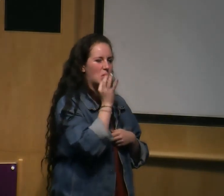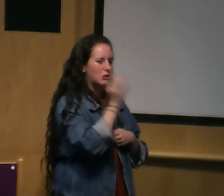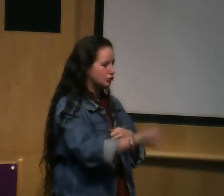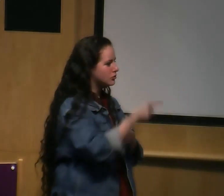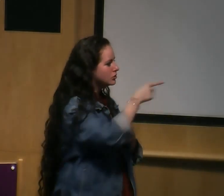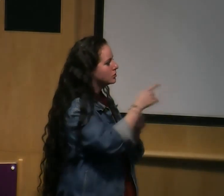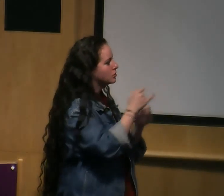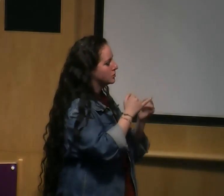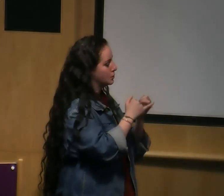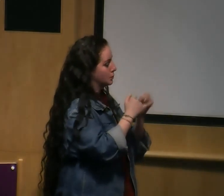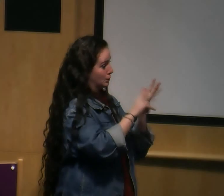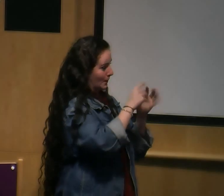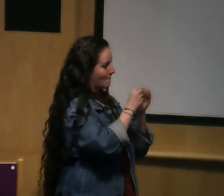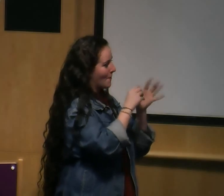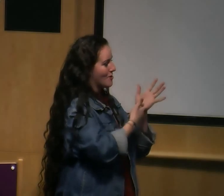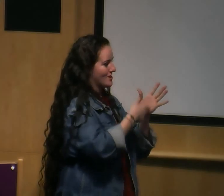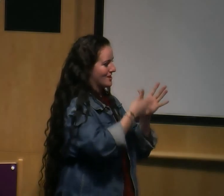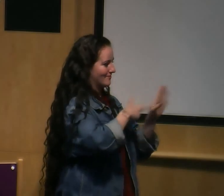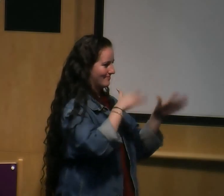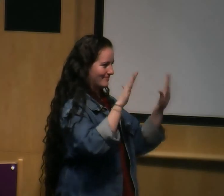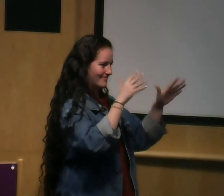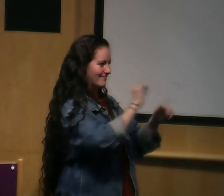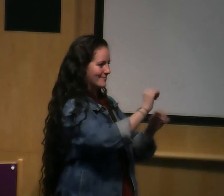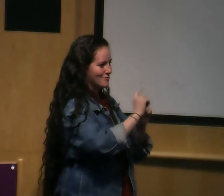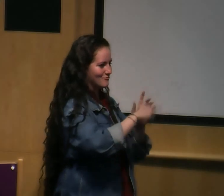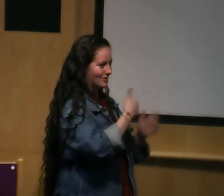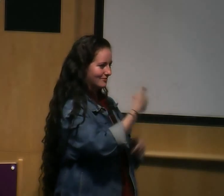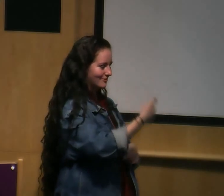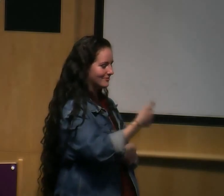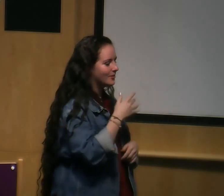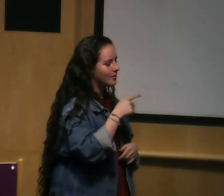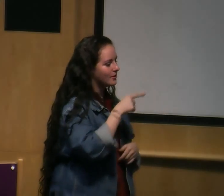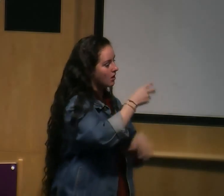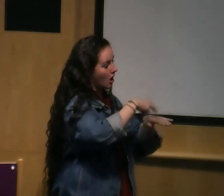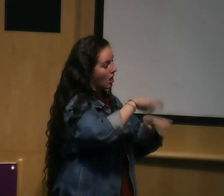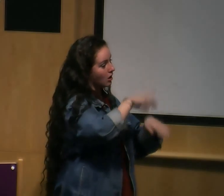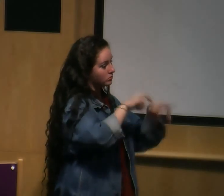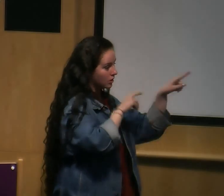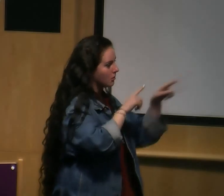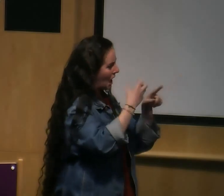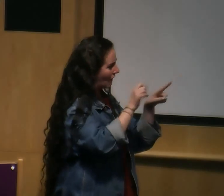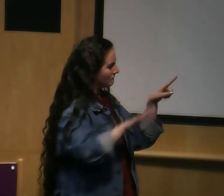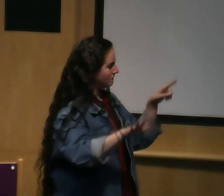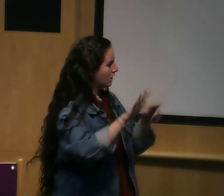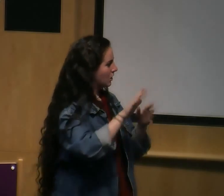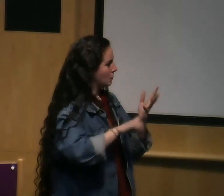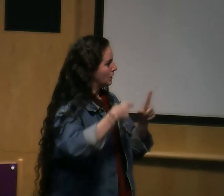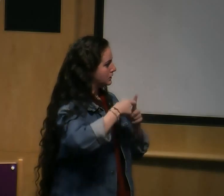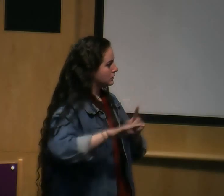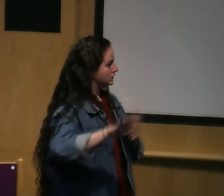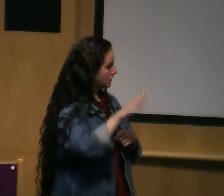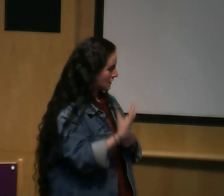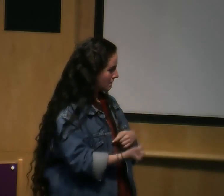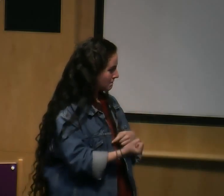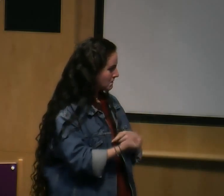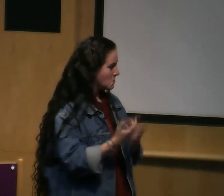morning. I think we've all felt quite touched by the presentations. First thing we'd like to ask Sue Barry, in terms of